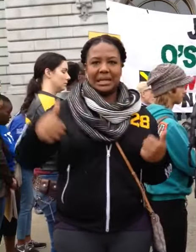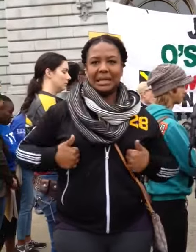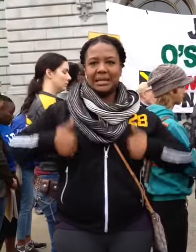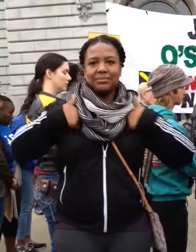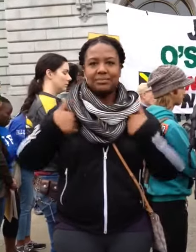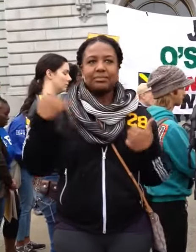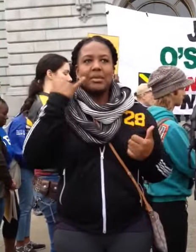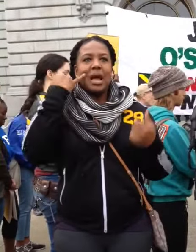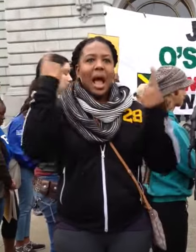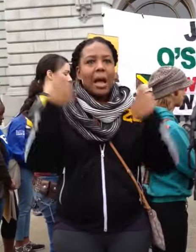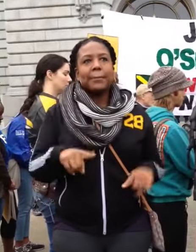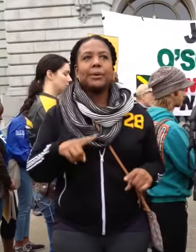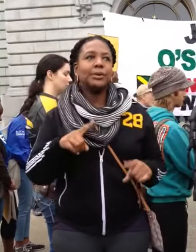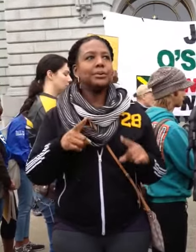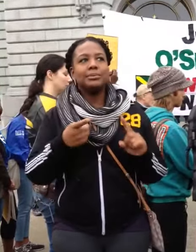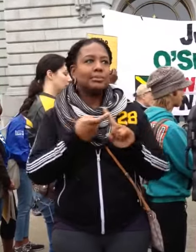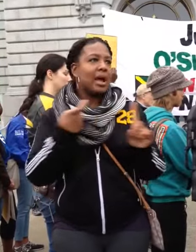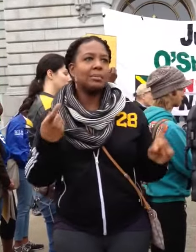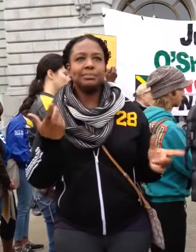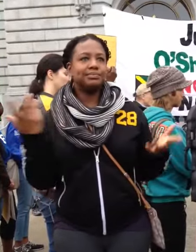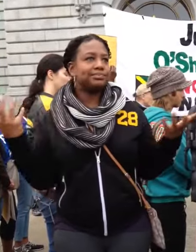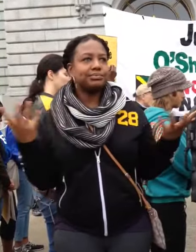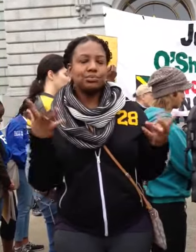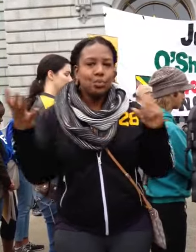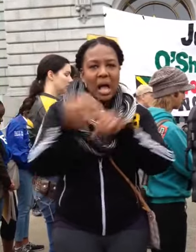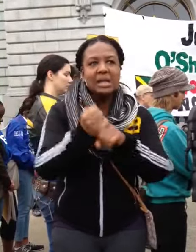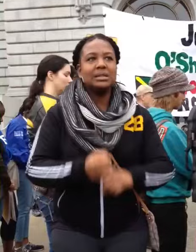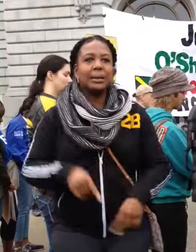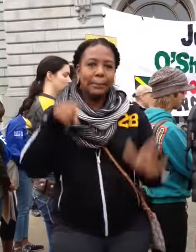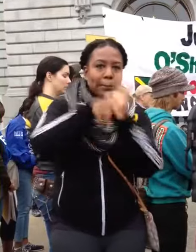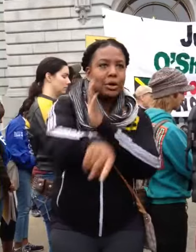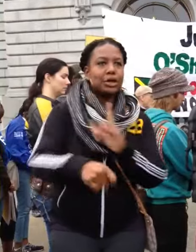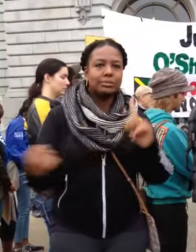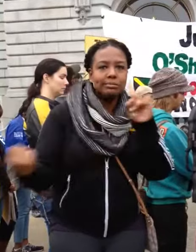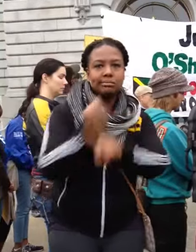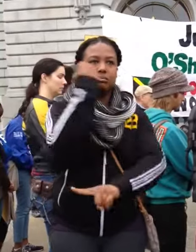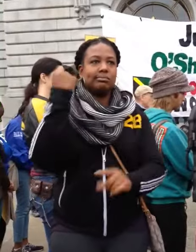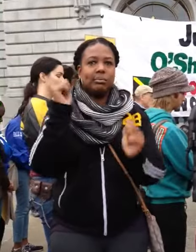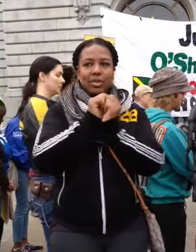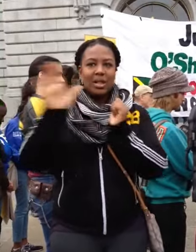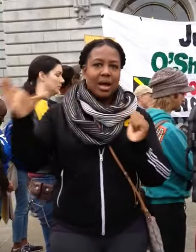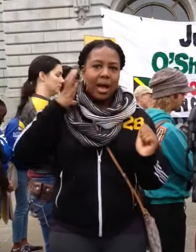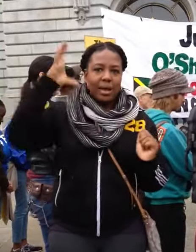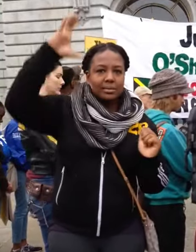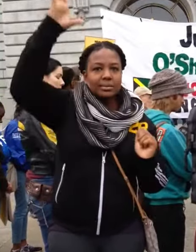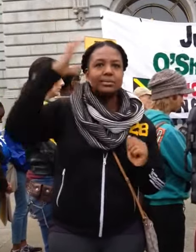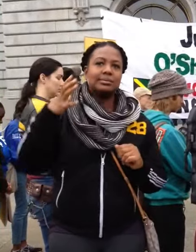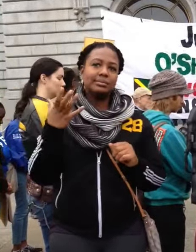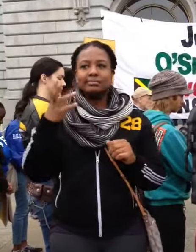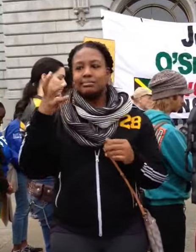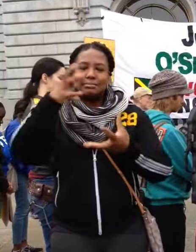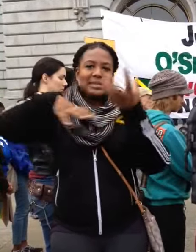Oscar Grant, Tamari Rice, Alan Belford, Bluford,